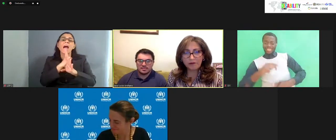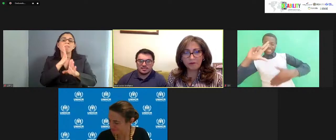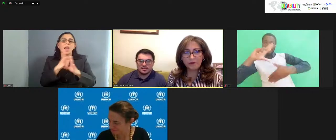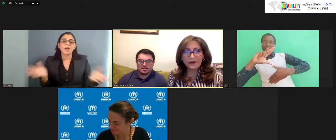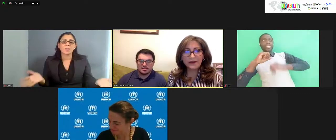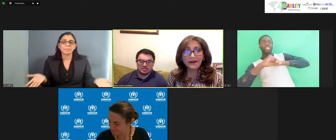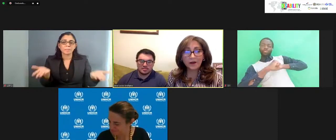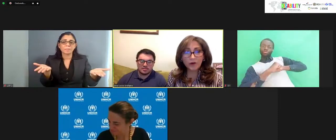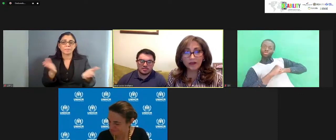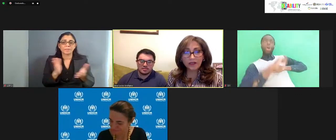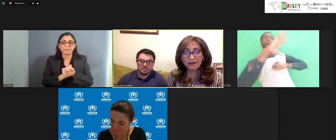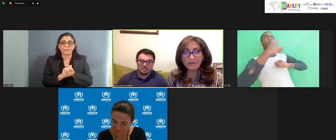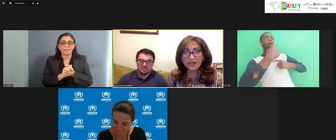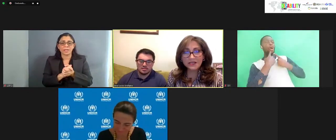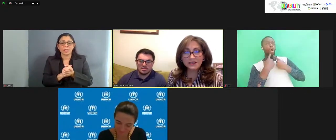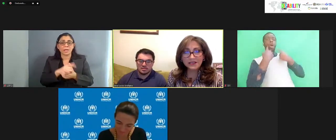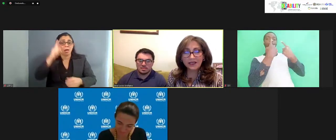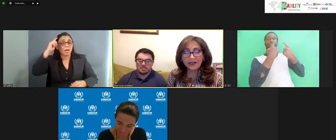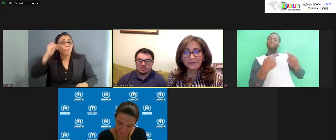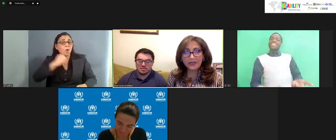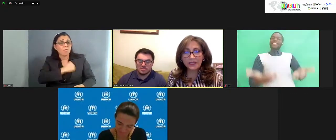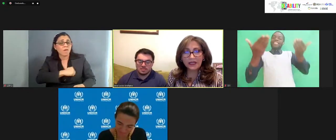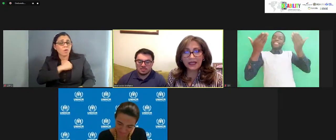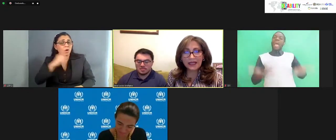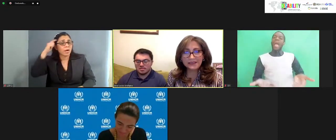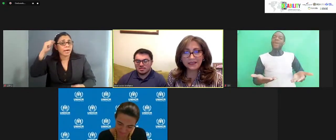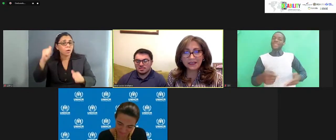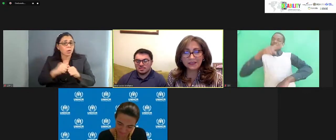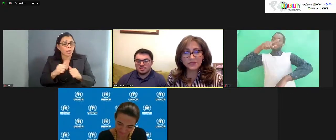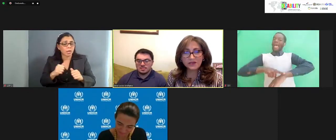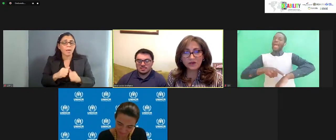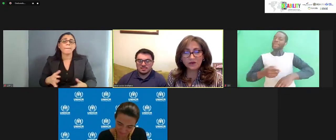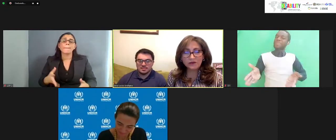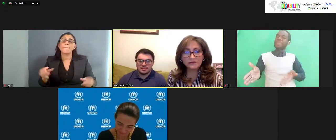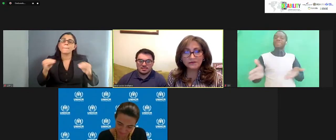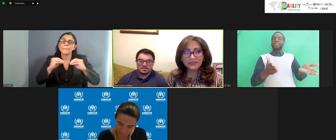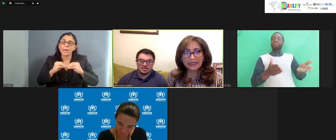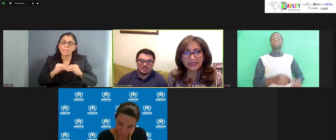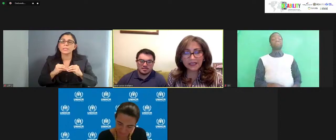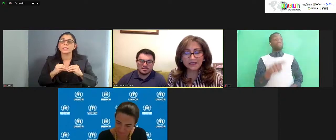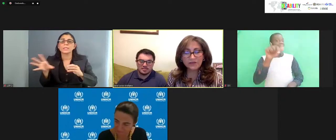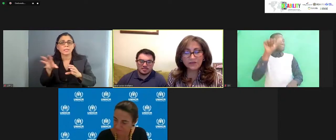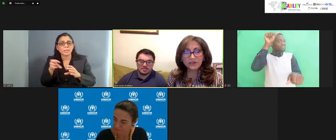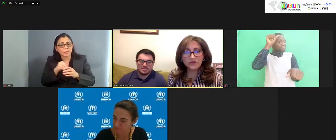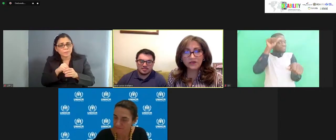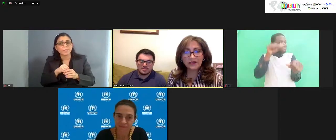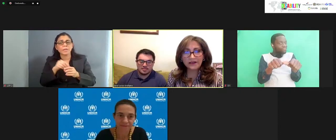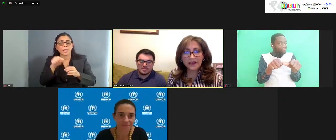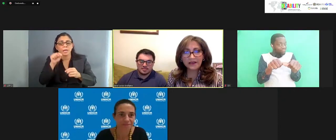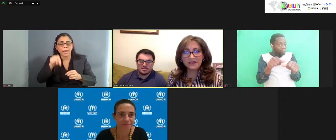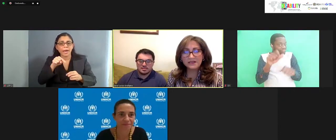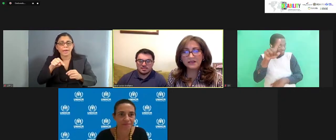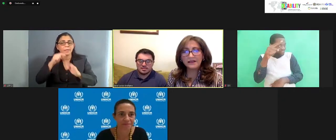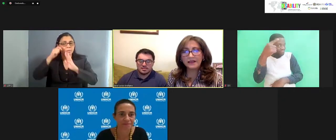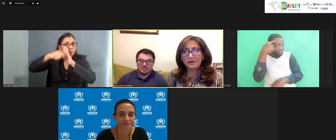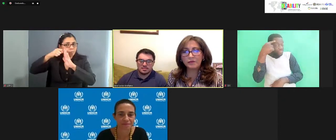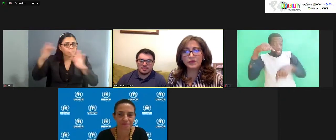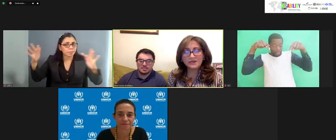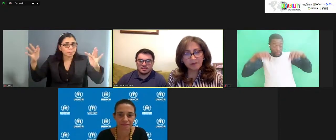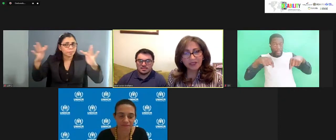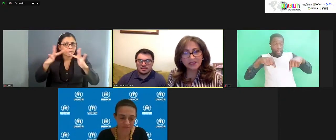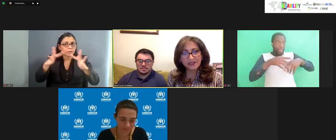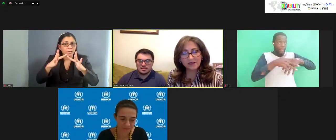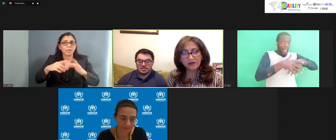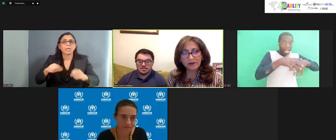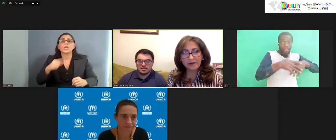voices please remember this transmission and this effort